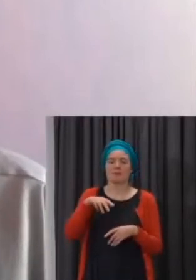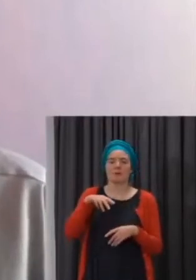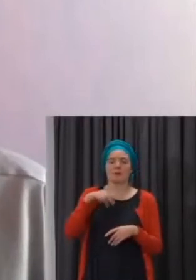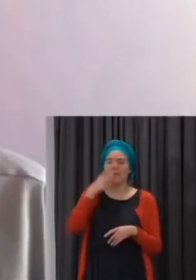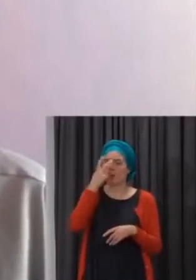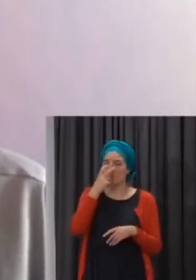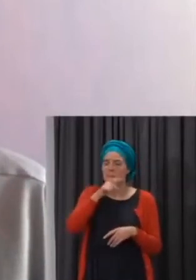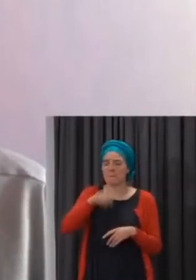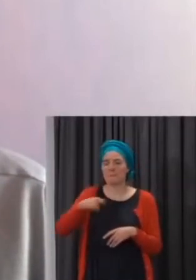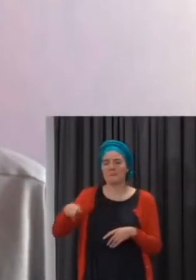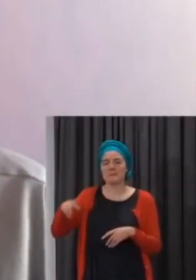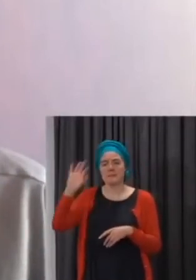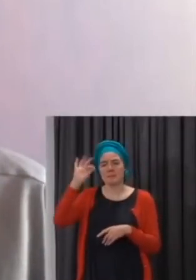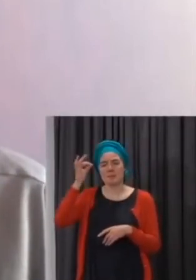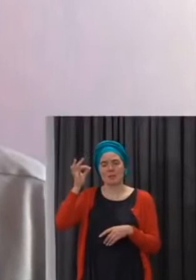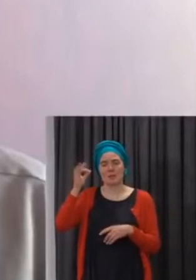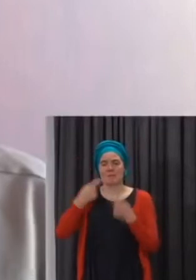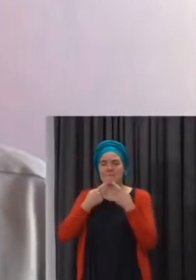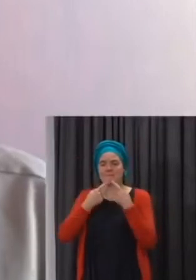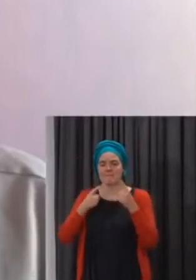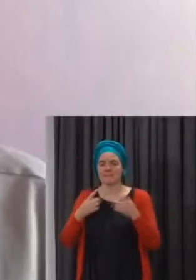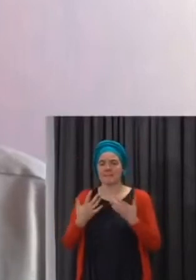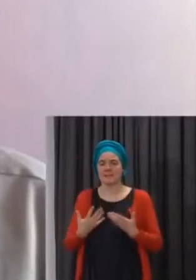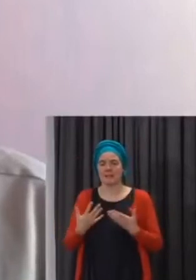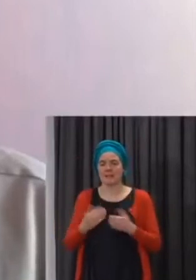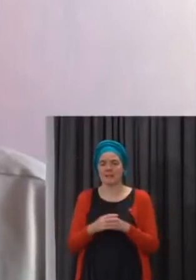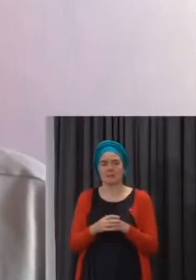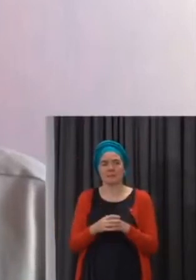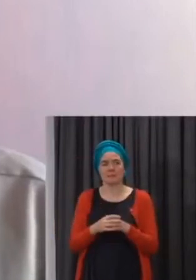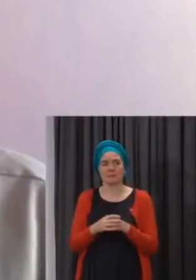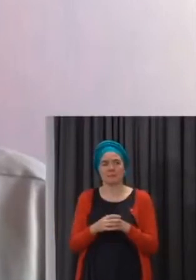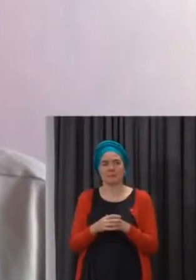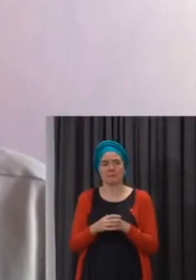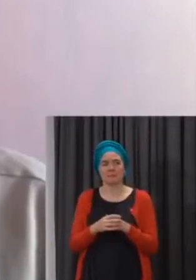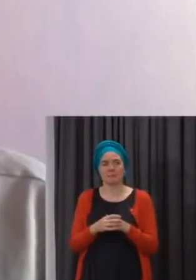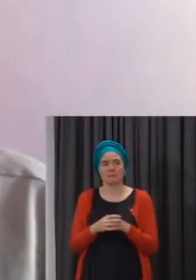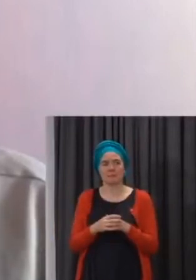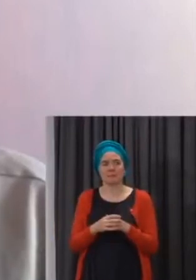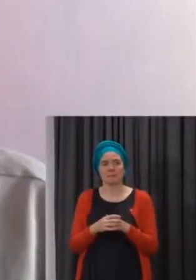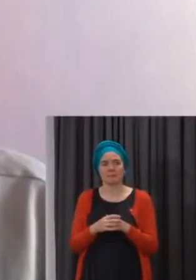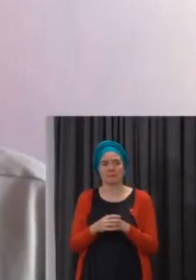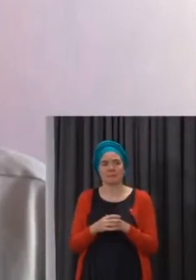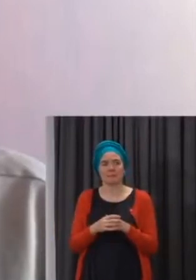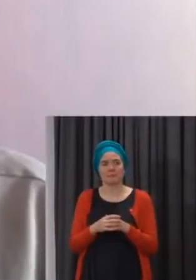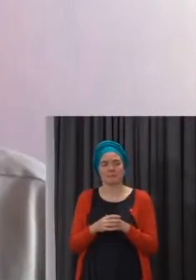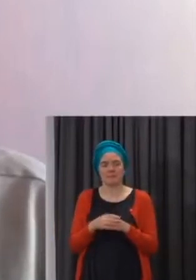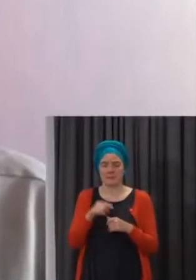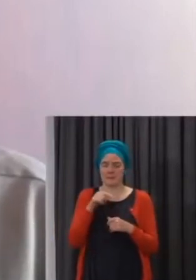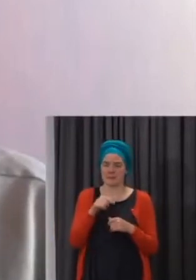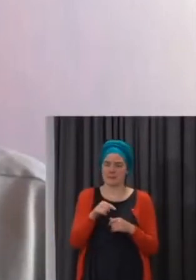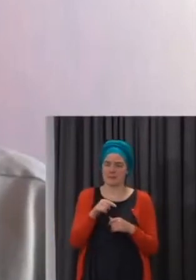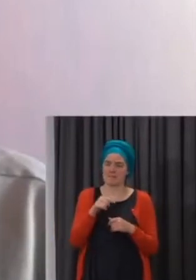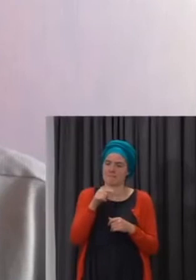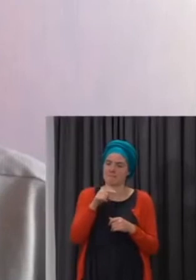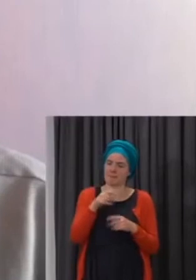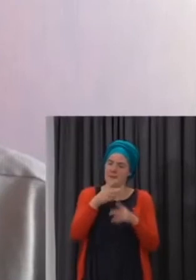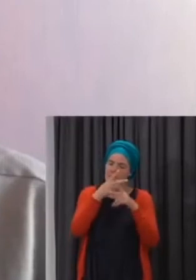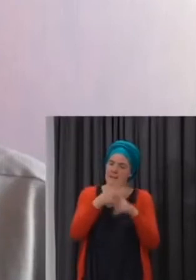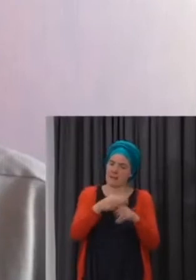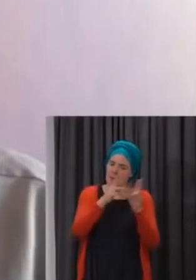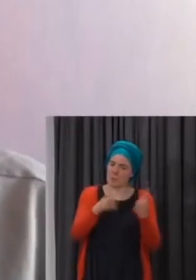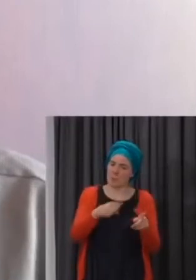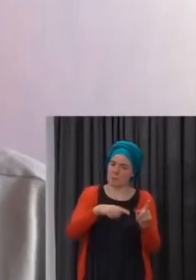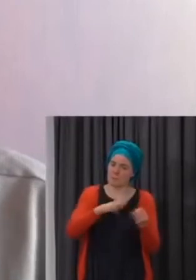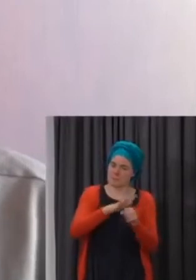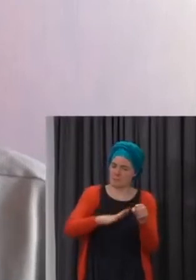to say today, and particularly her decision to refer the situation in care homes here in Wales to